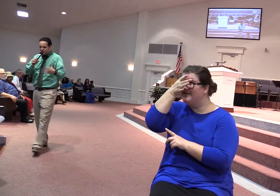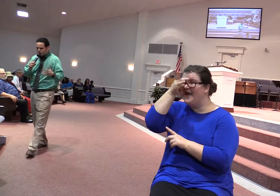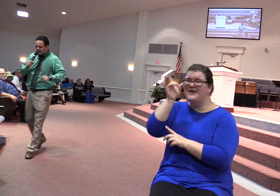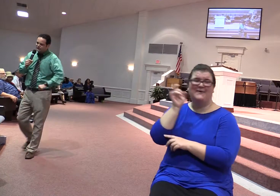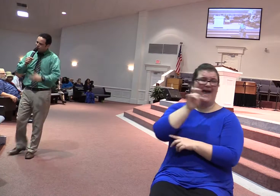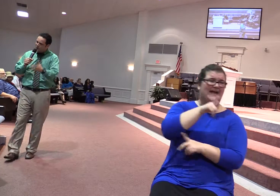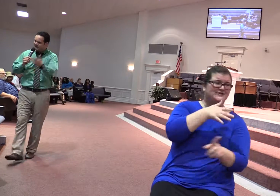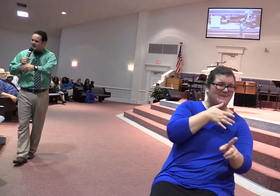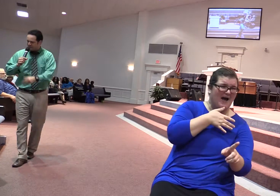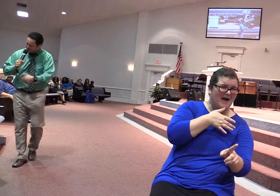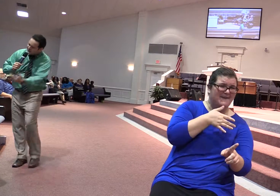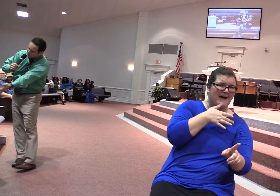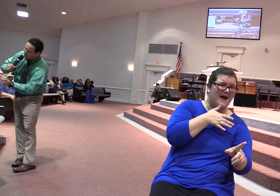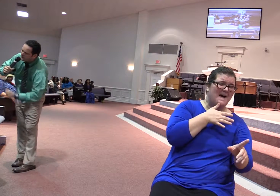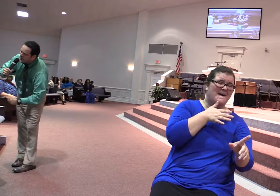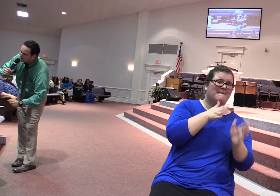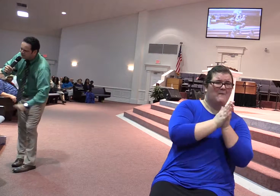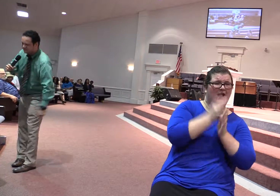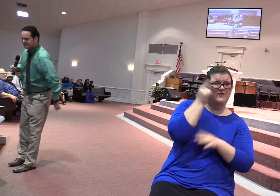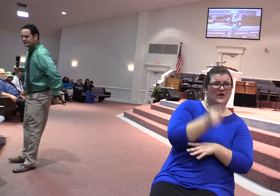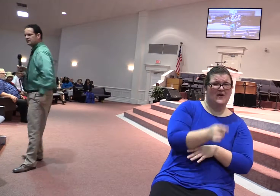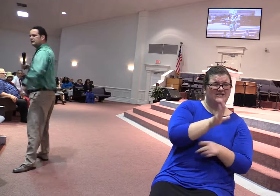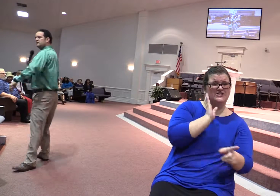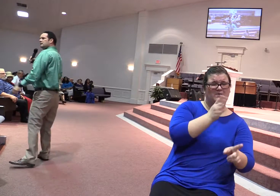she intercedes, you know, and she'll give you the $20.